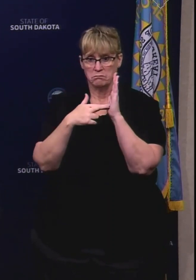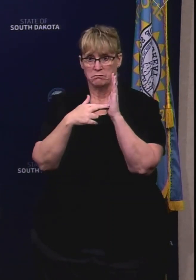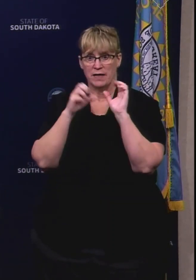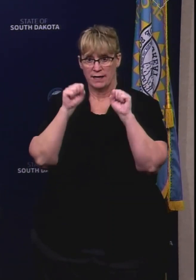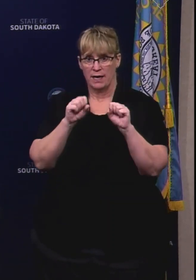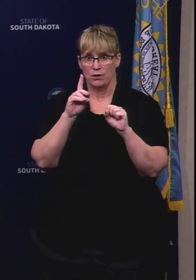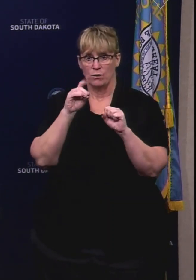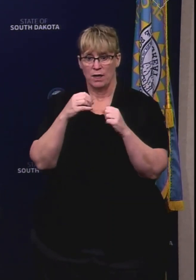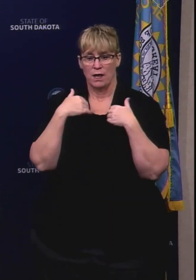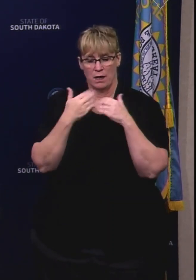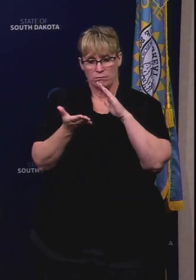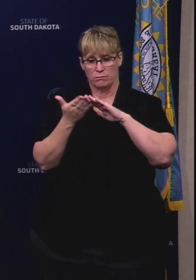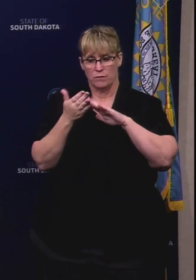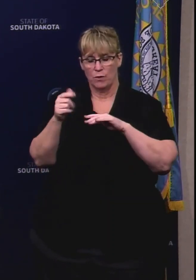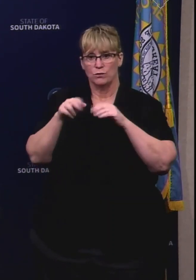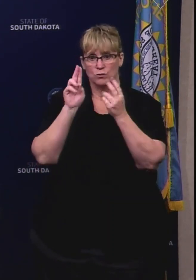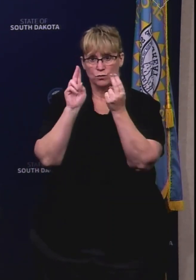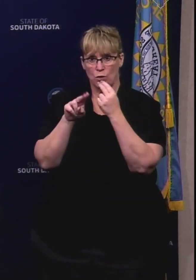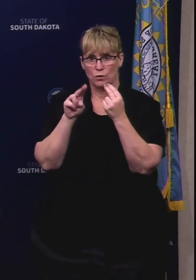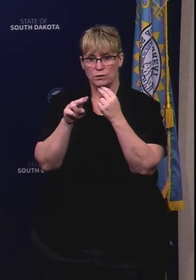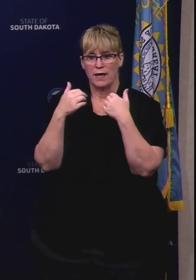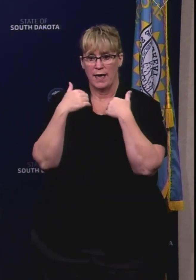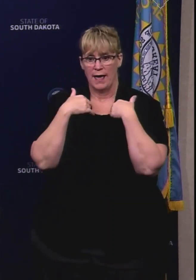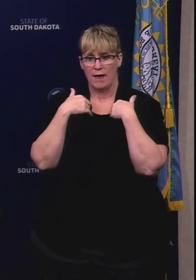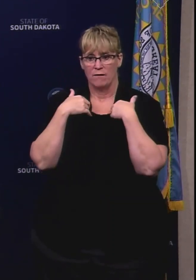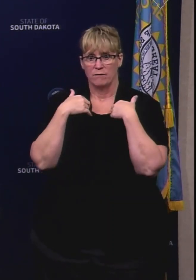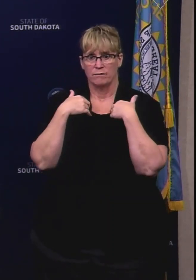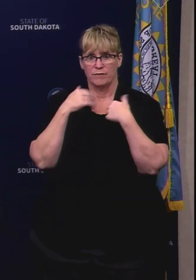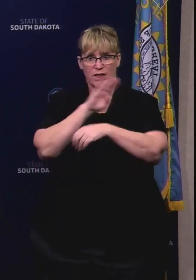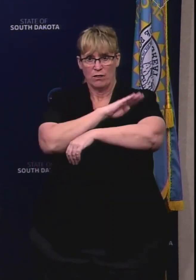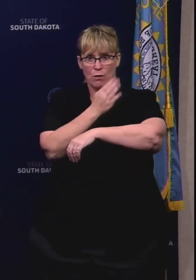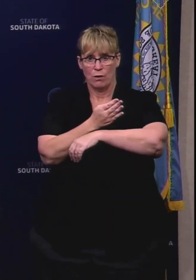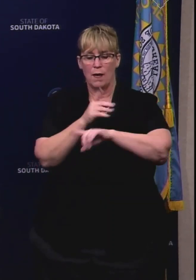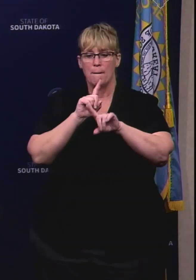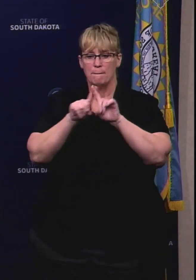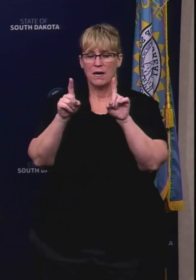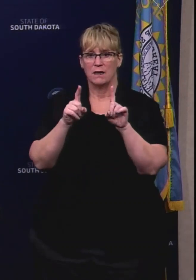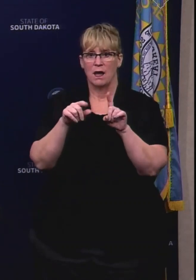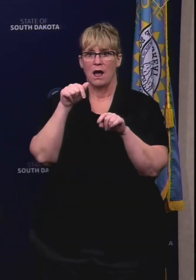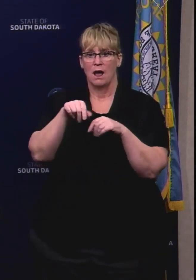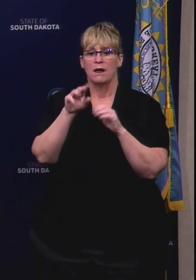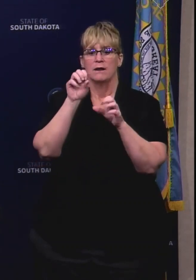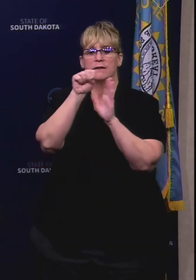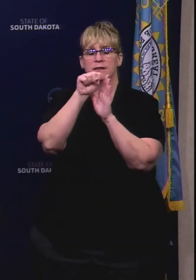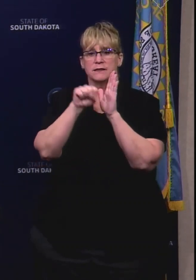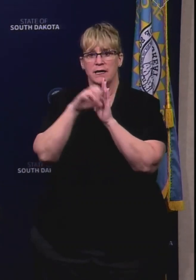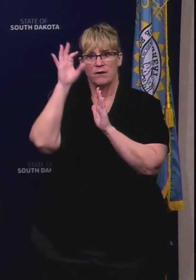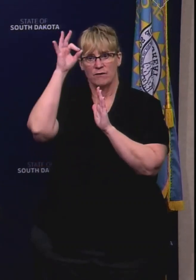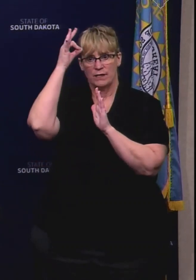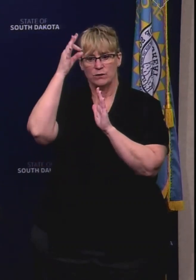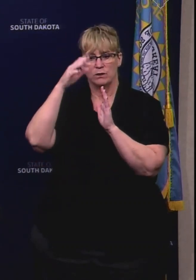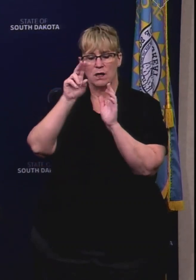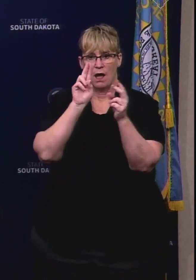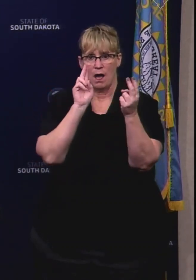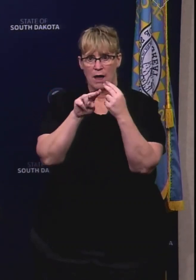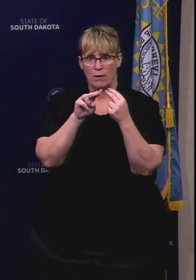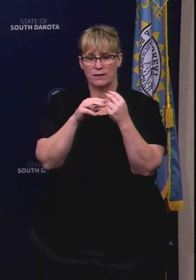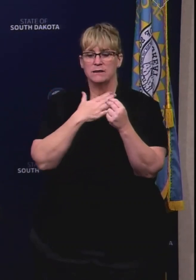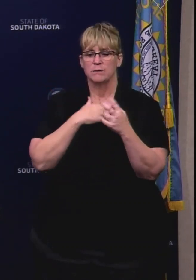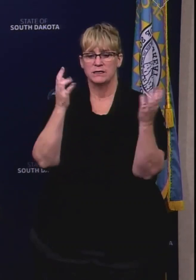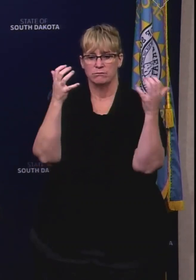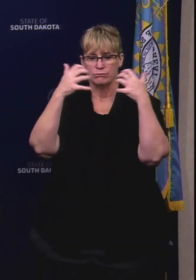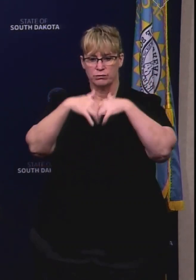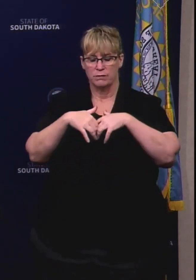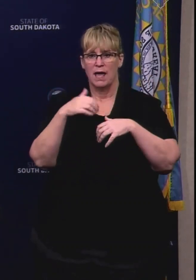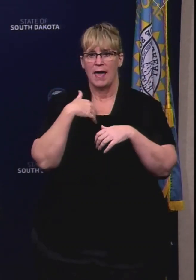and still run those operations there. But to remove them from the state and federal highways to ensure that we do have adequate